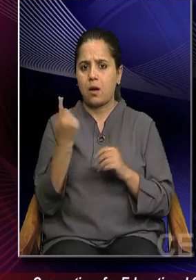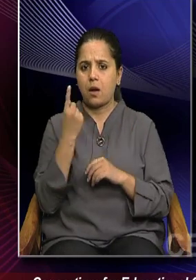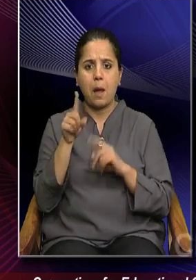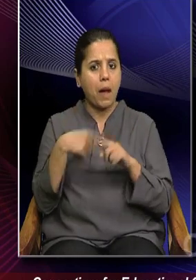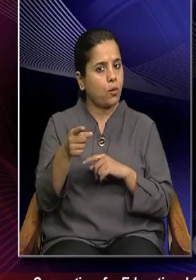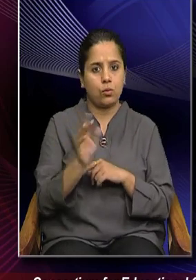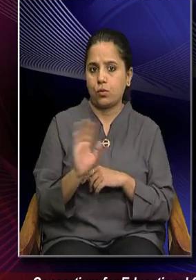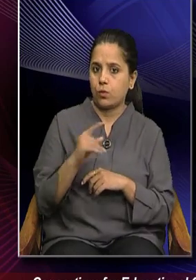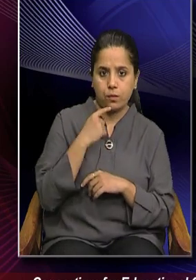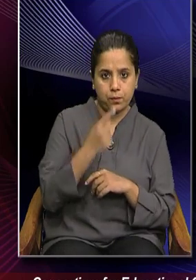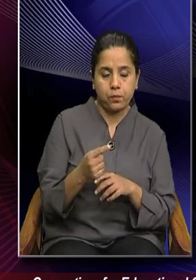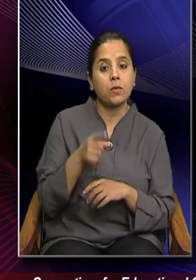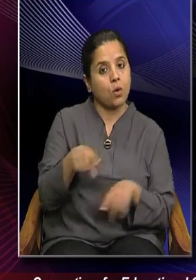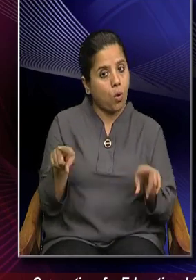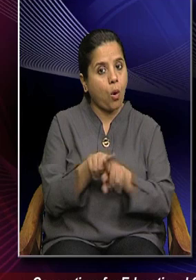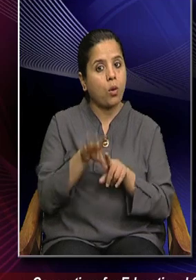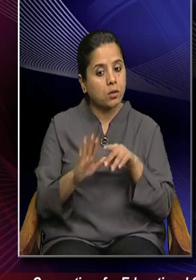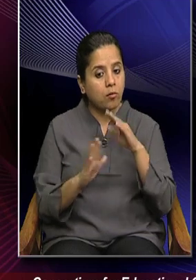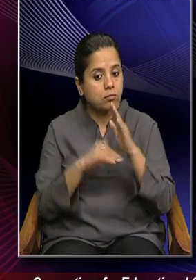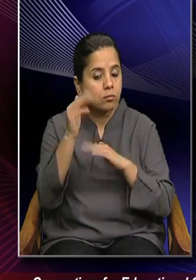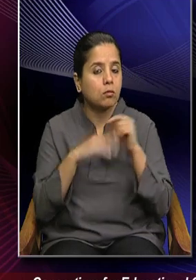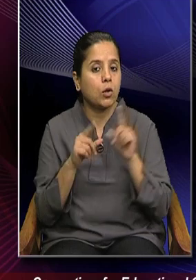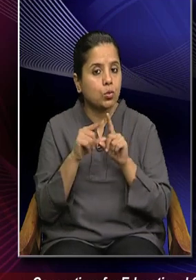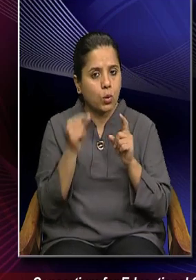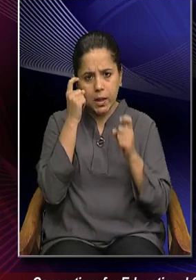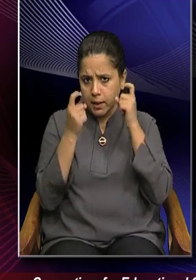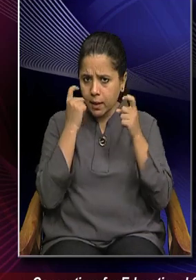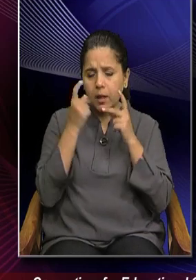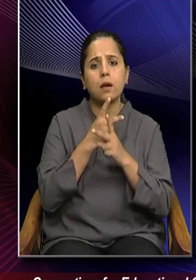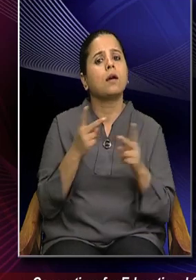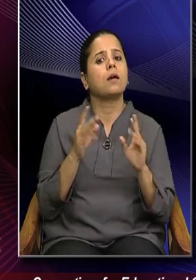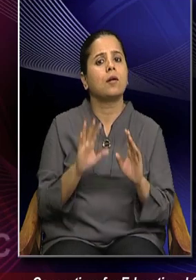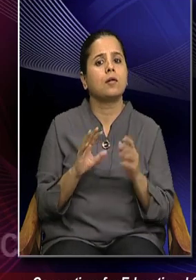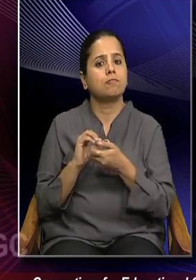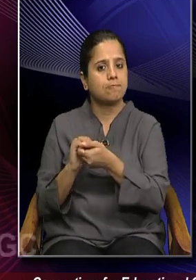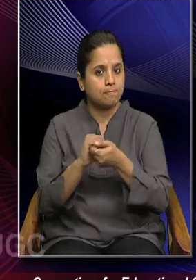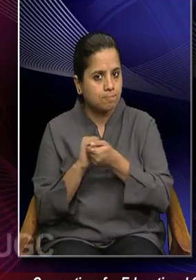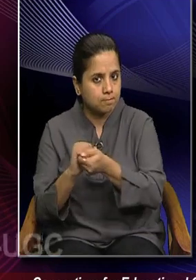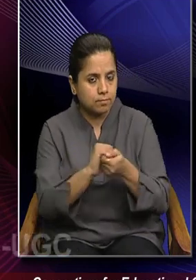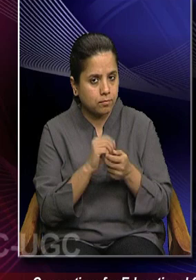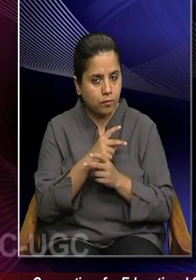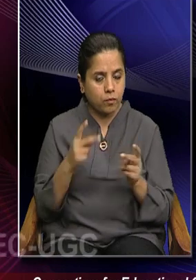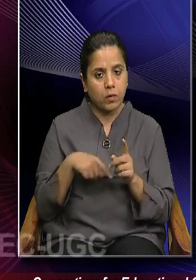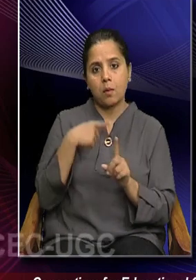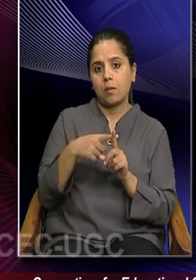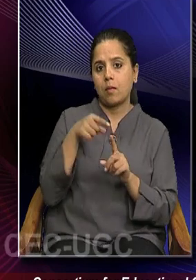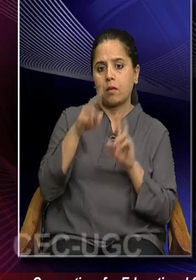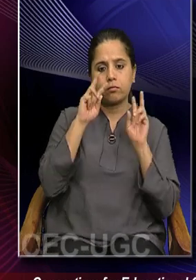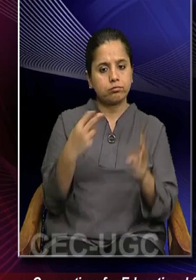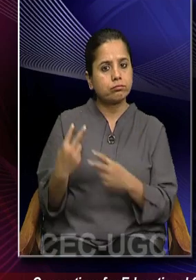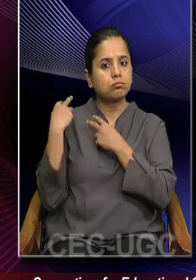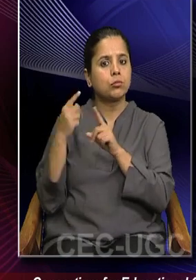them. It also builds the critical thinking, collaboration and